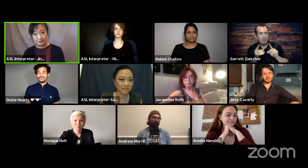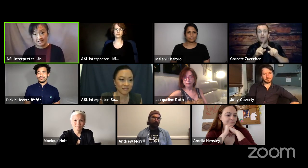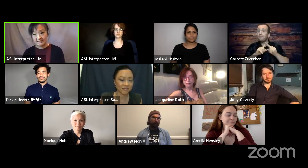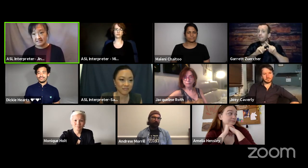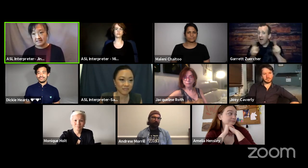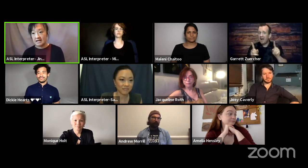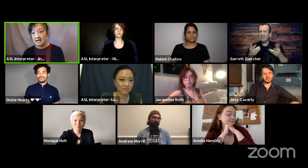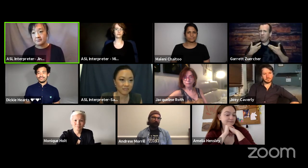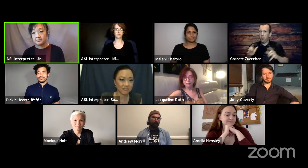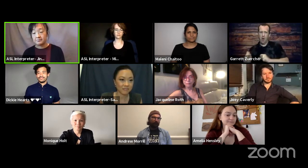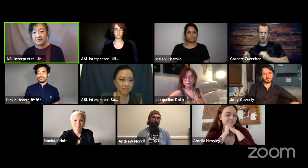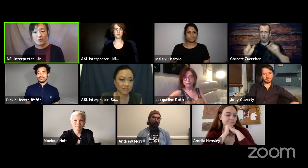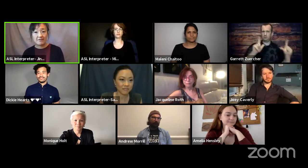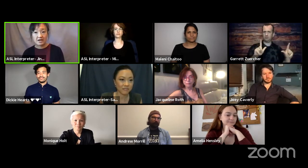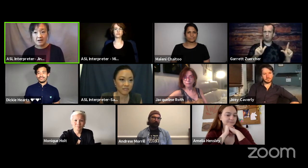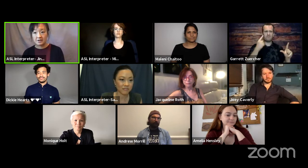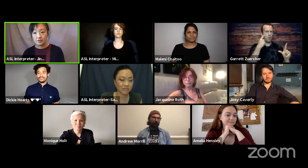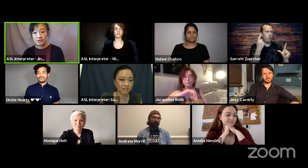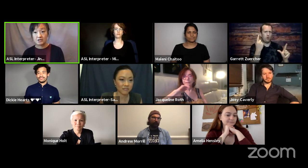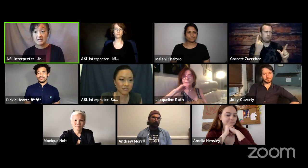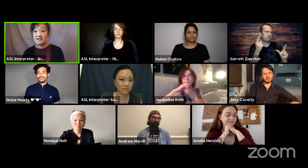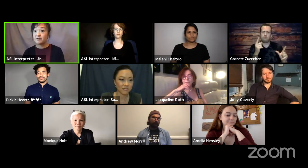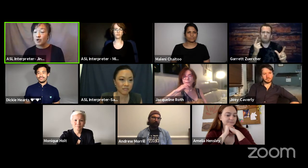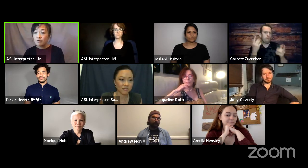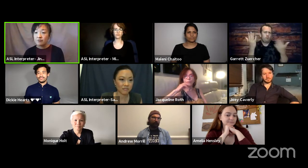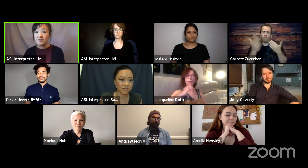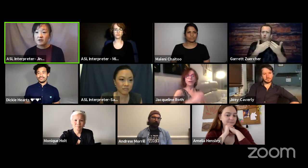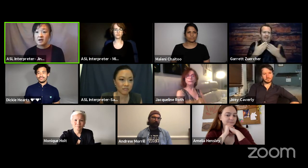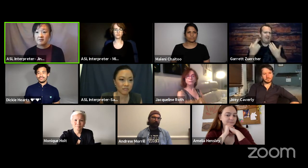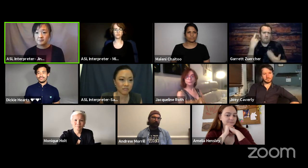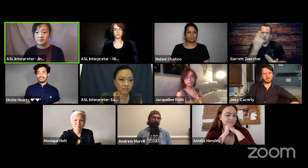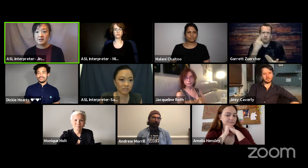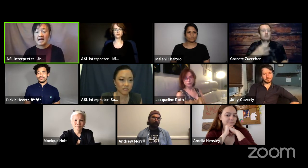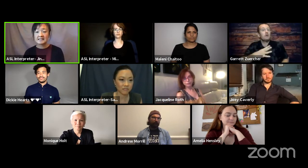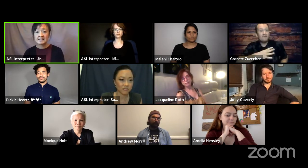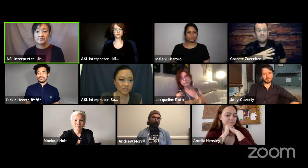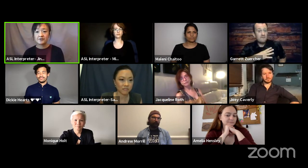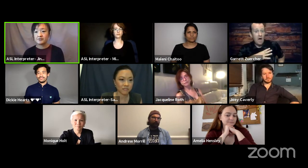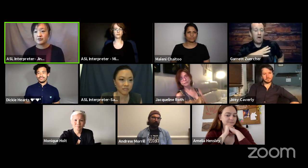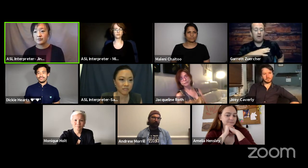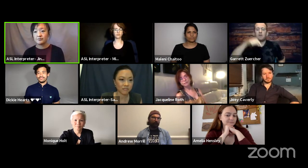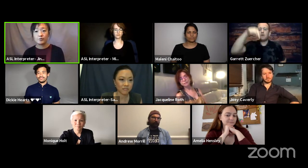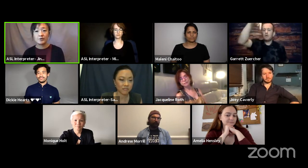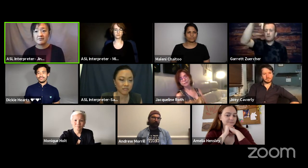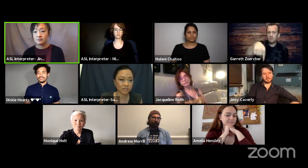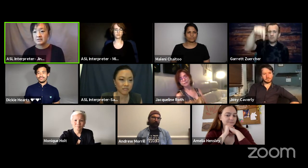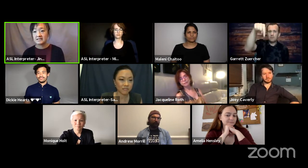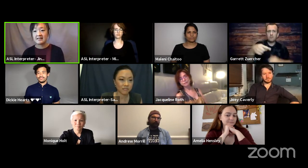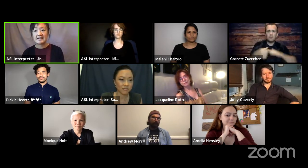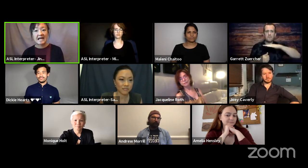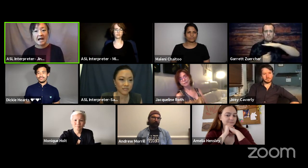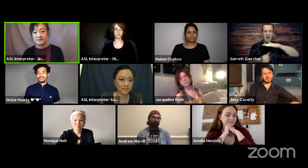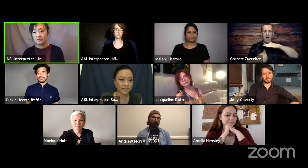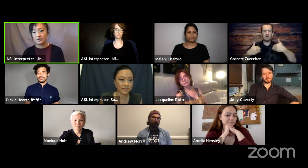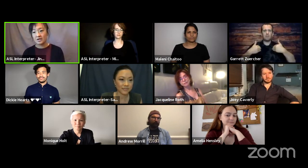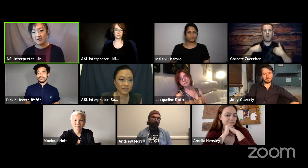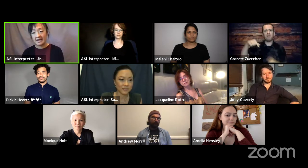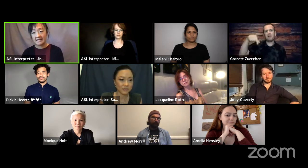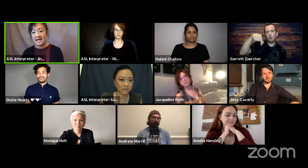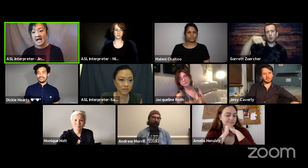this if you have a comment or question. And if you don't feel comfortable asking in front of the group for whatever reason, that's absolutely all right. At